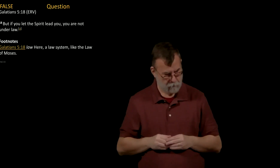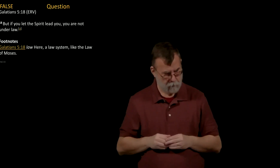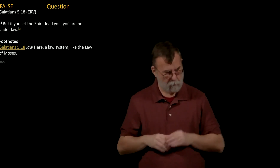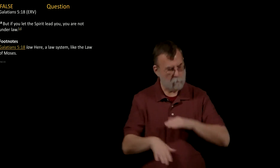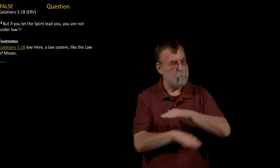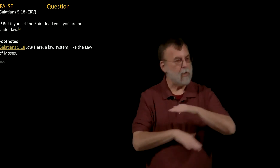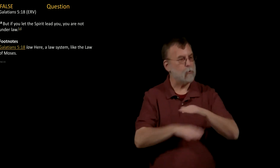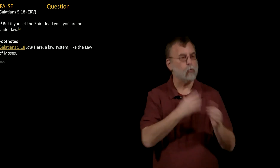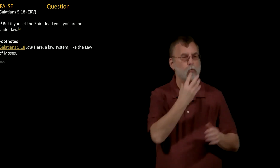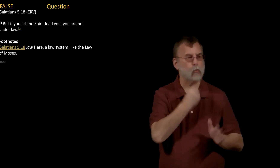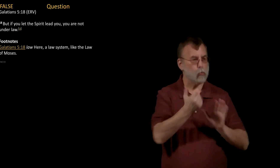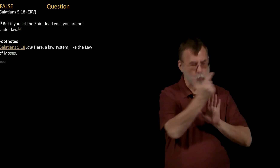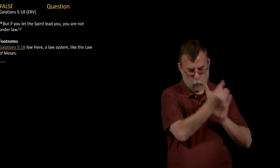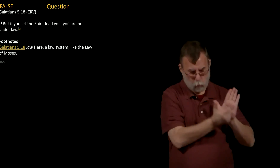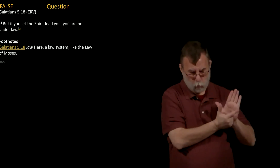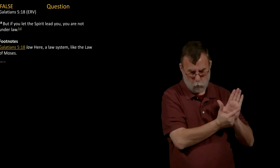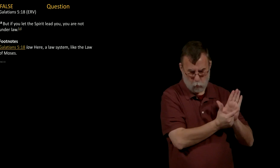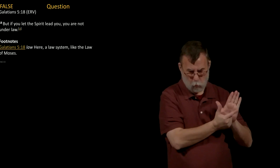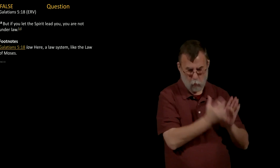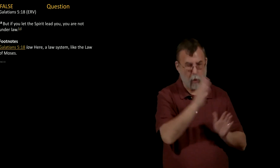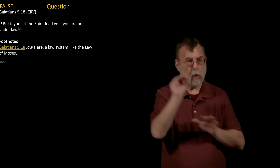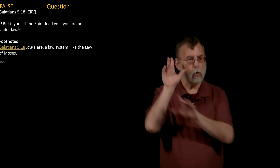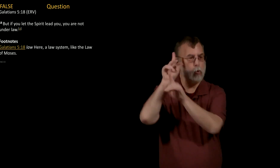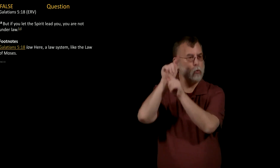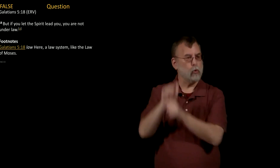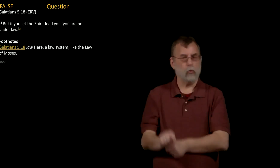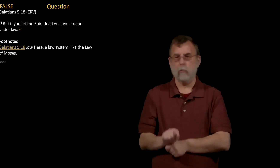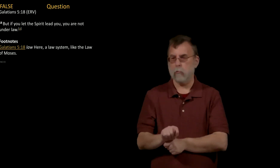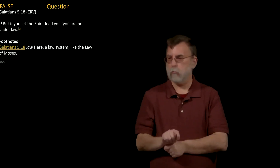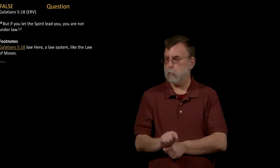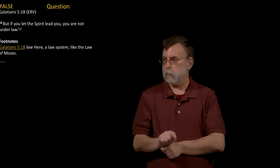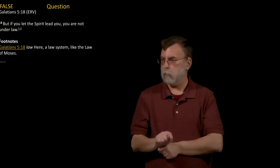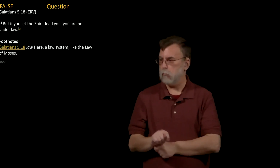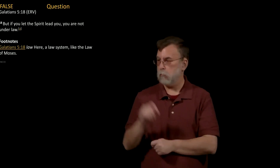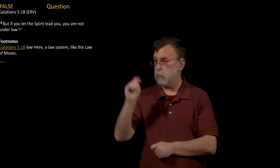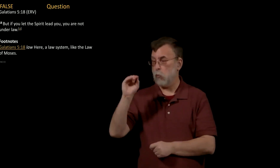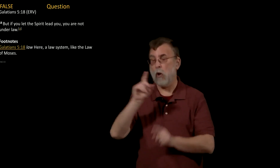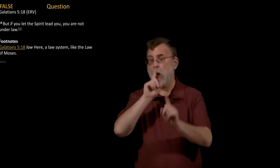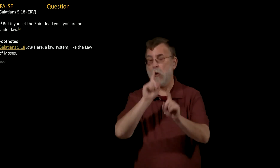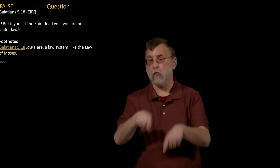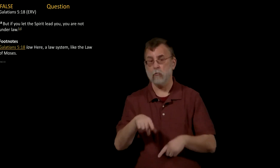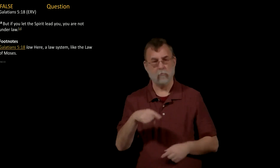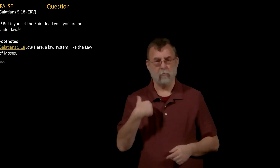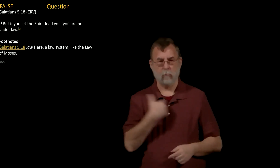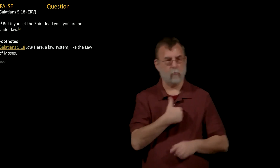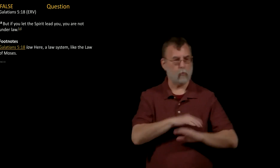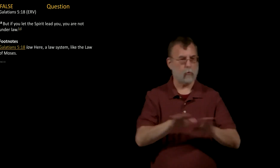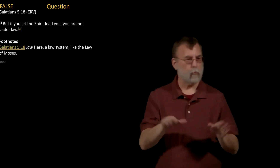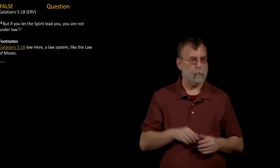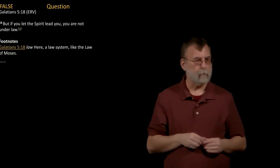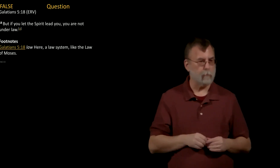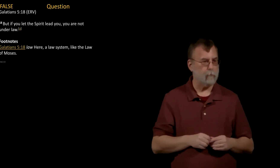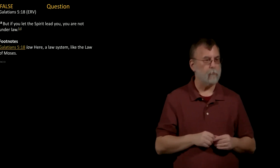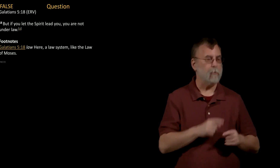Bible. Basic Jewish laws that were traditions. So the answer is we